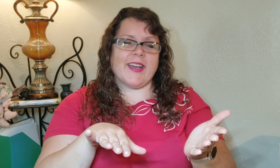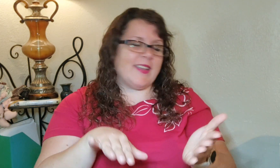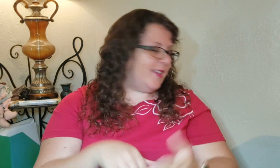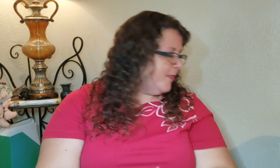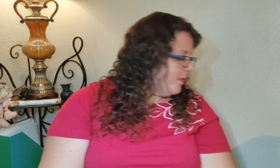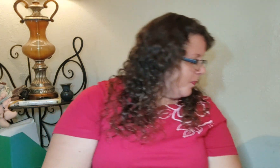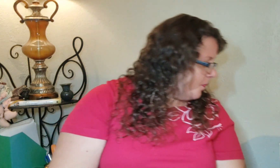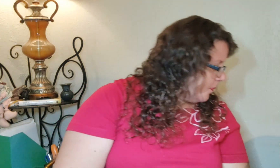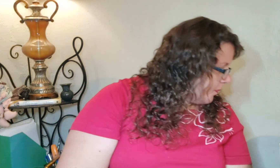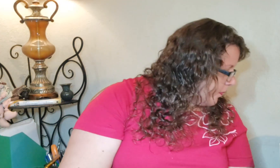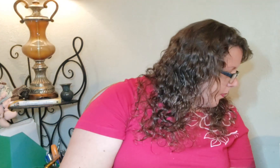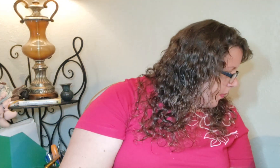died.